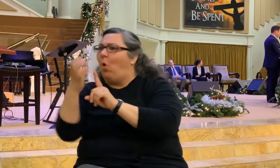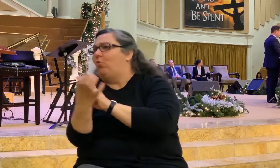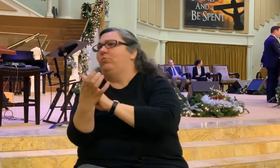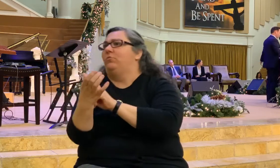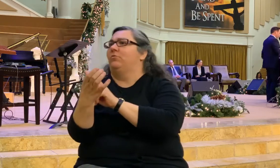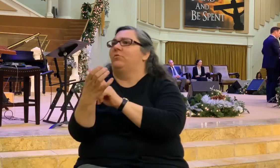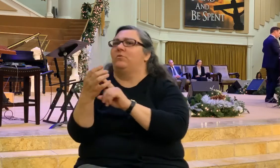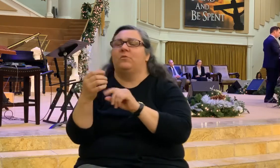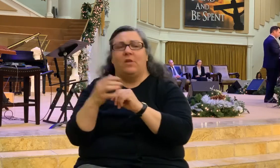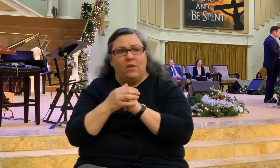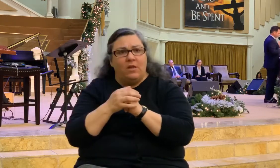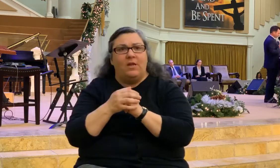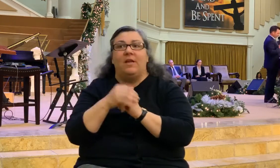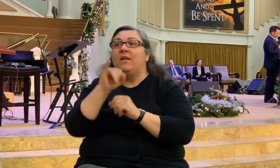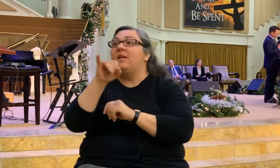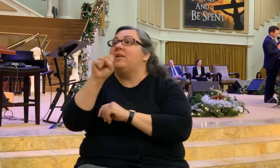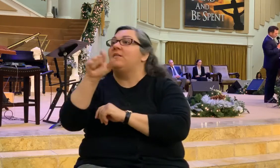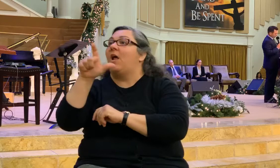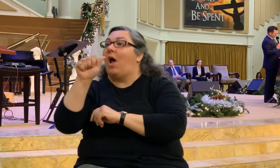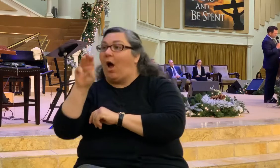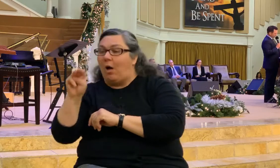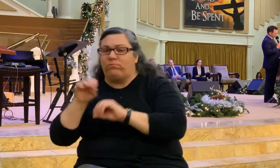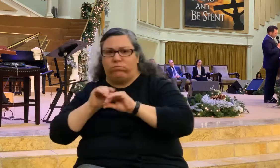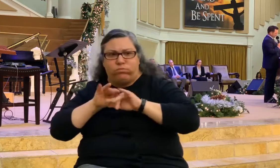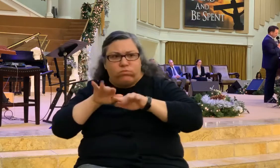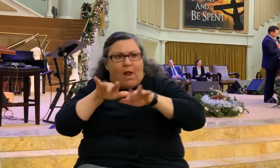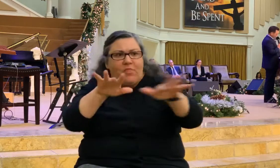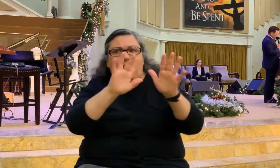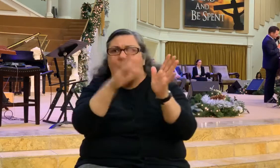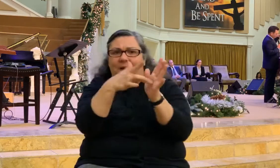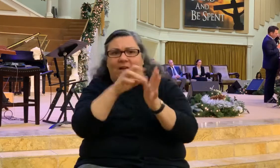of radical Islam spread through the Middle East and